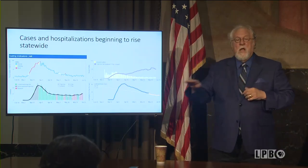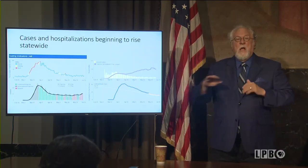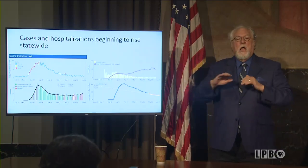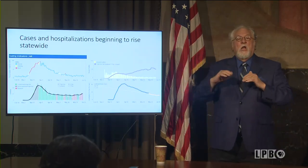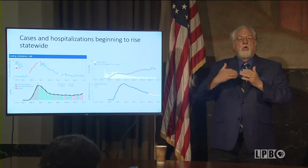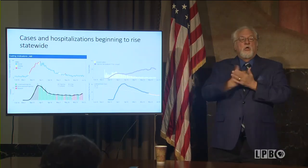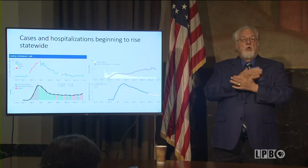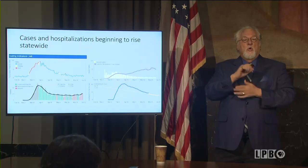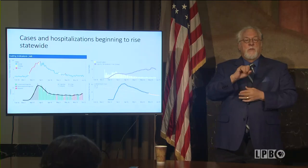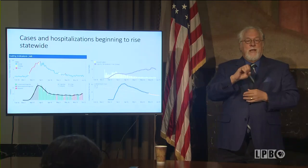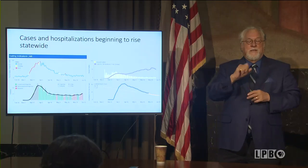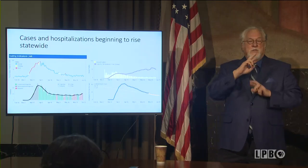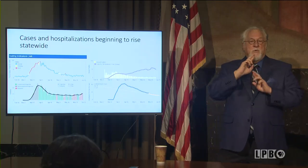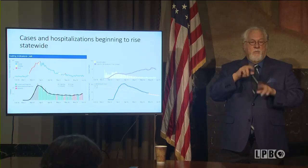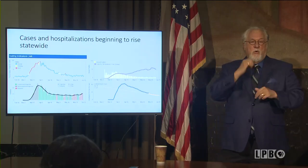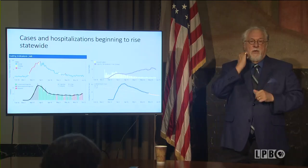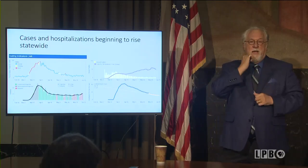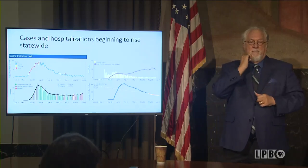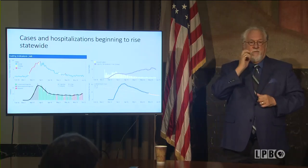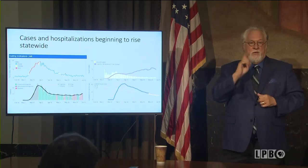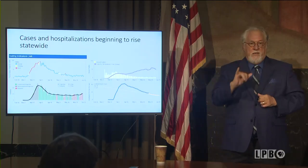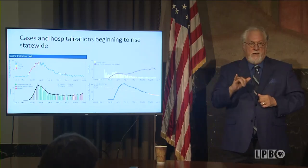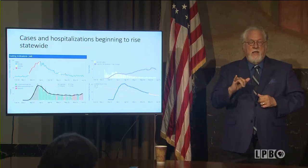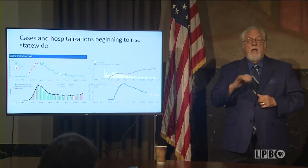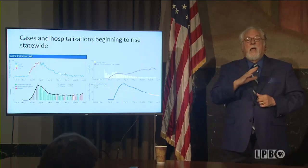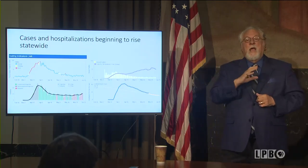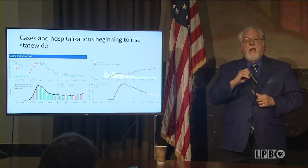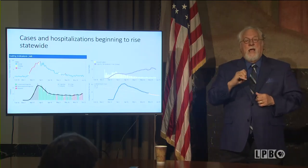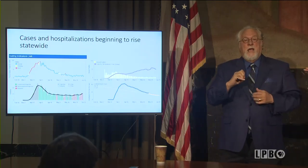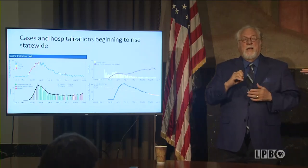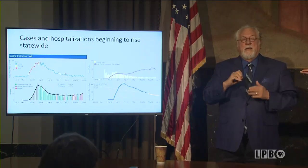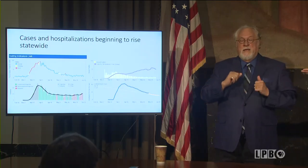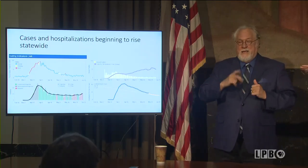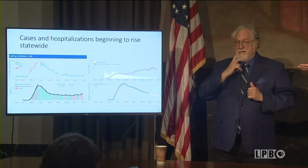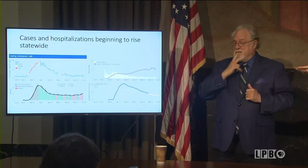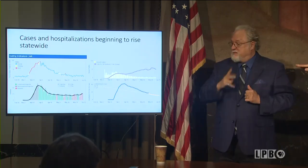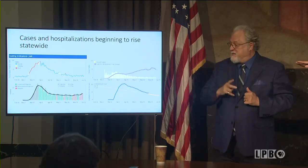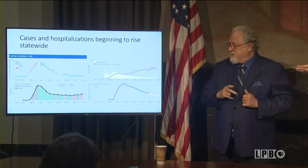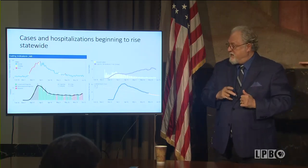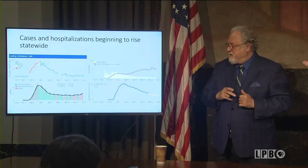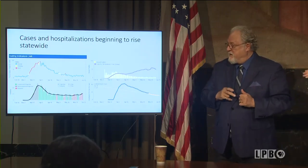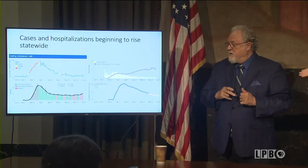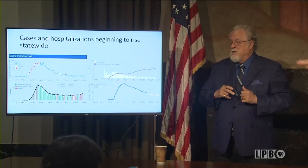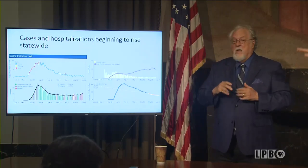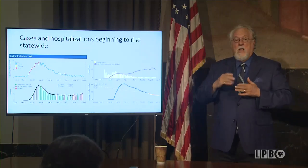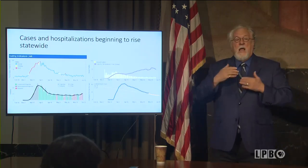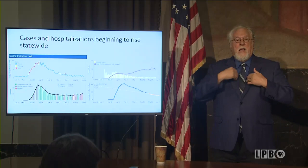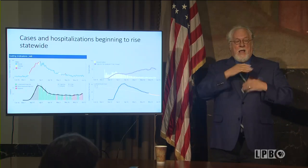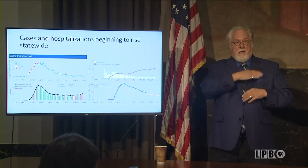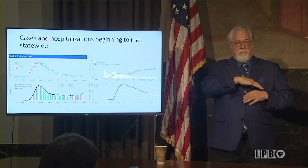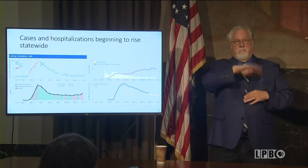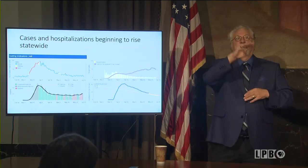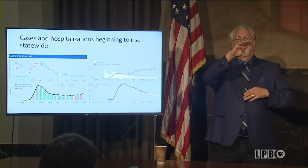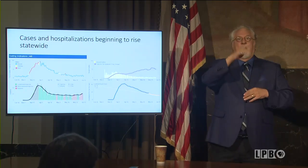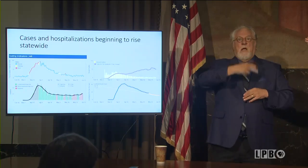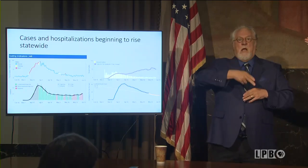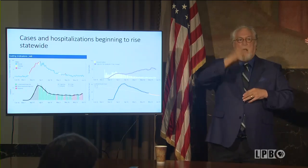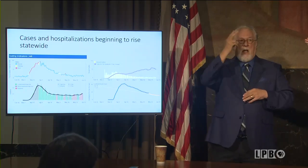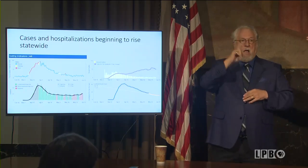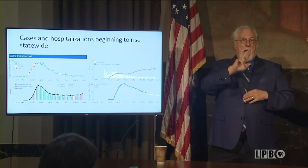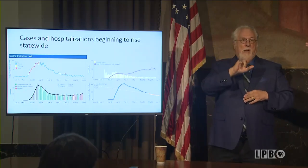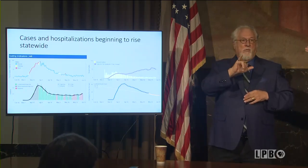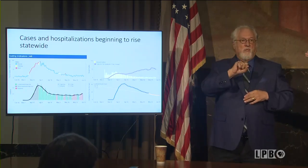cases being reported each day. And certainly you can see, and we've shown this before, that we had this sort of very steep